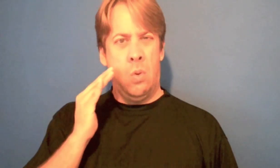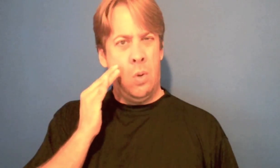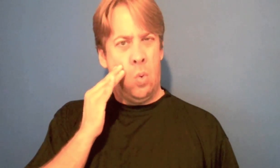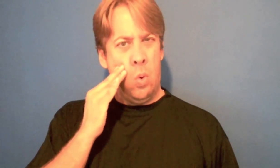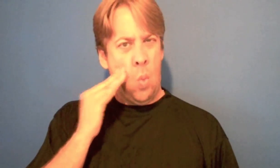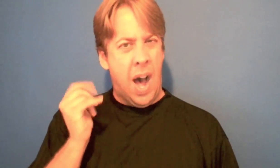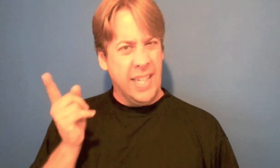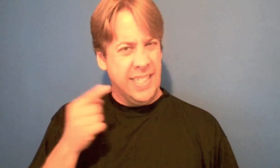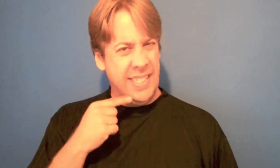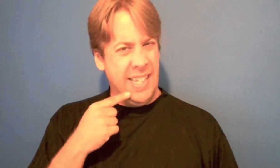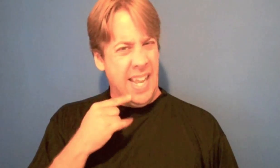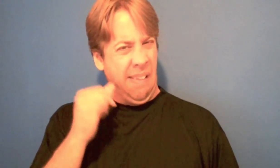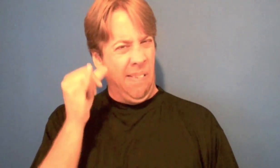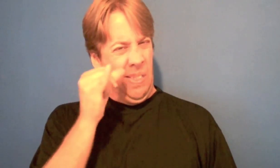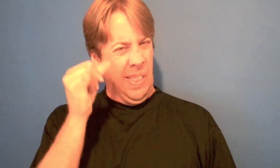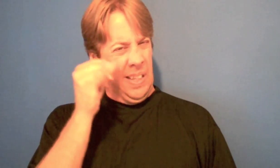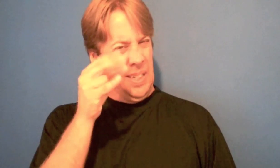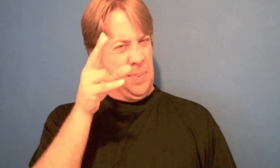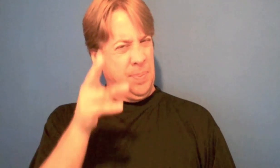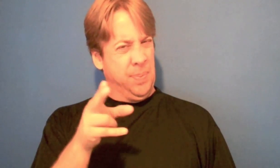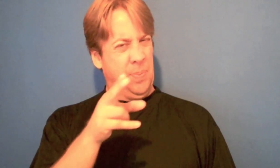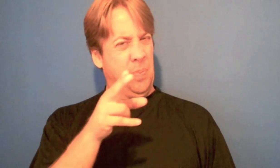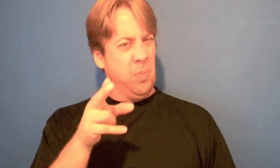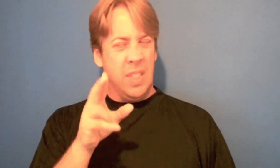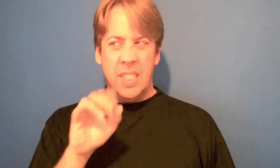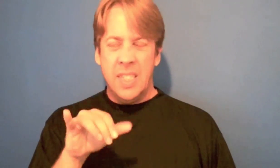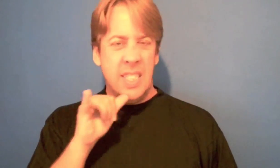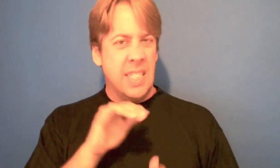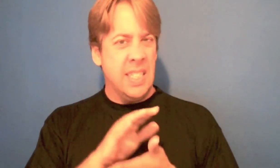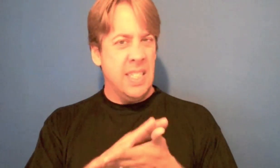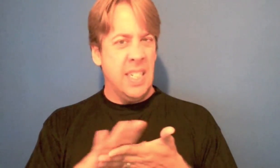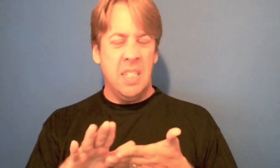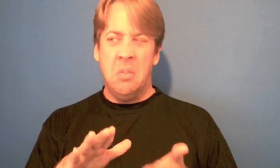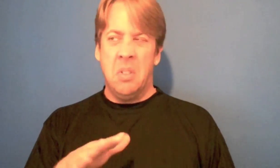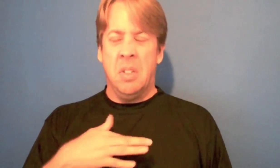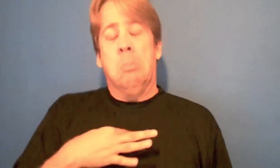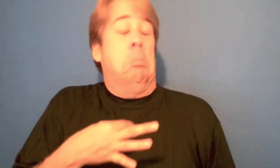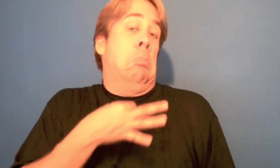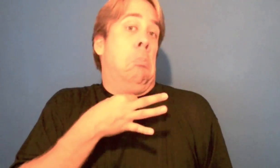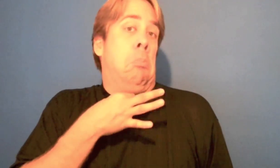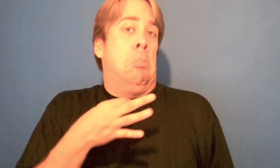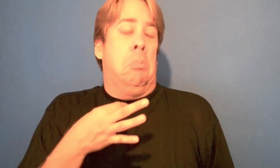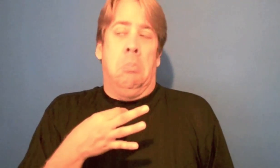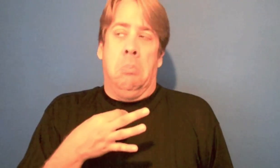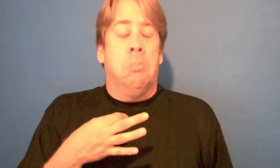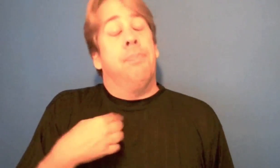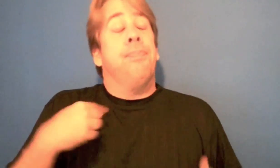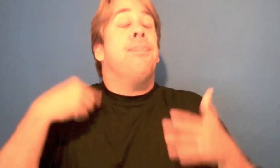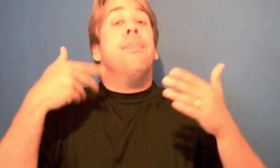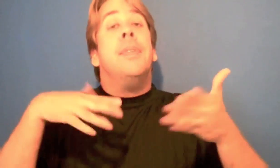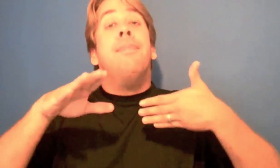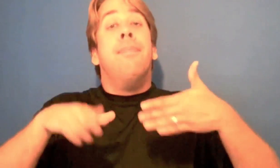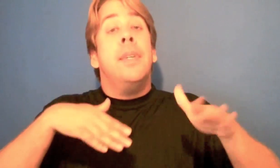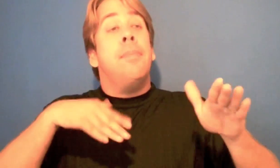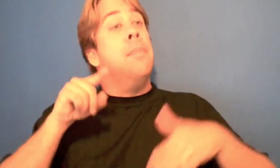Why are they giving me fair warning? What are they trying to warn me about? So it piqued my